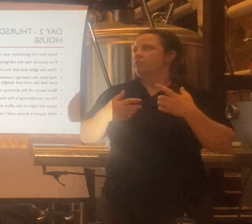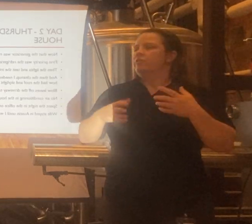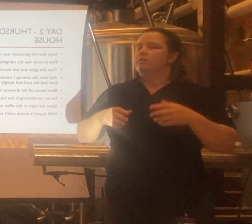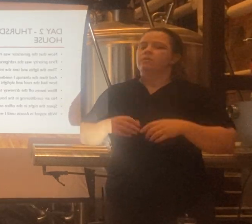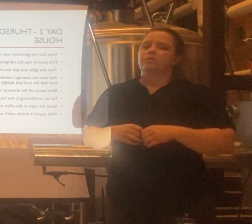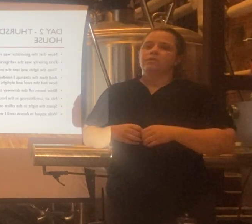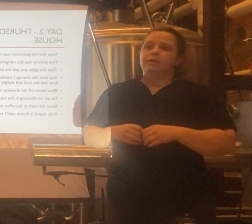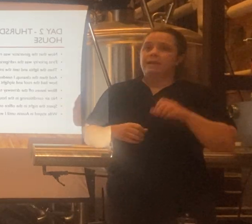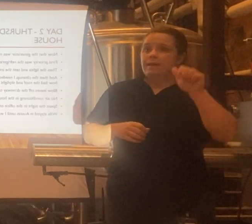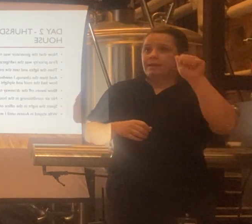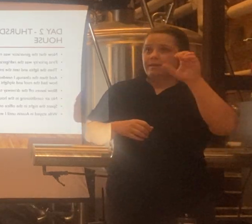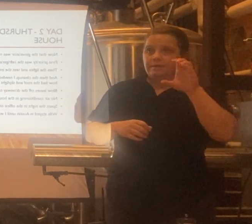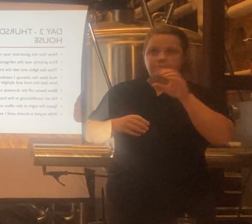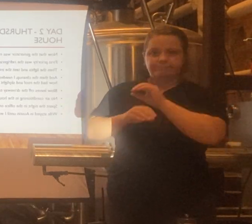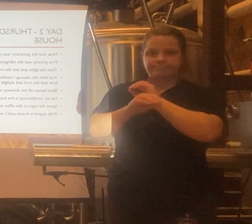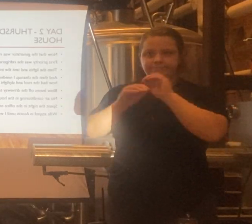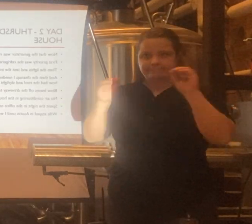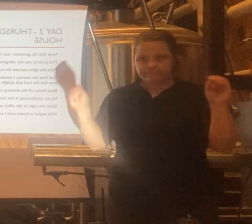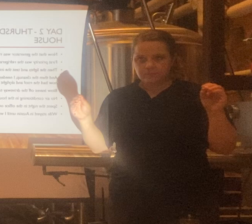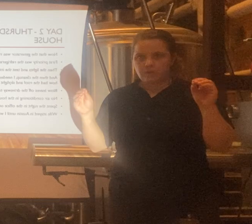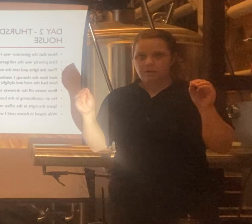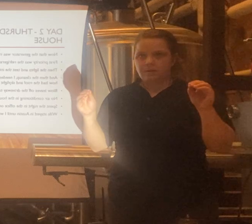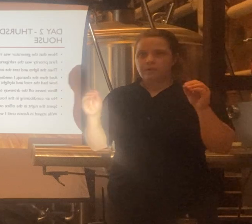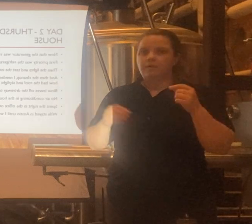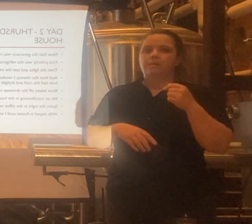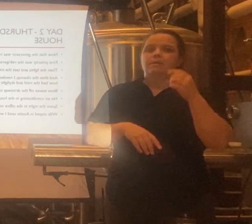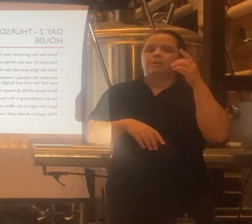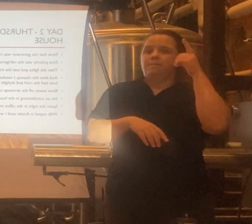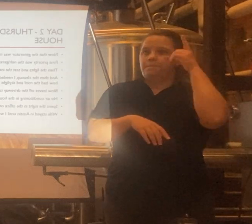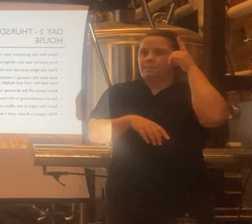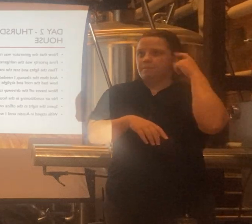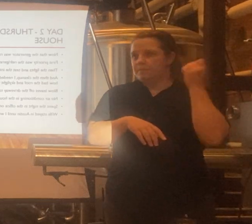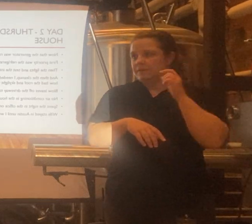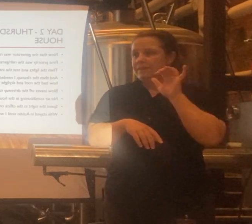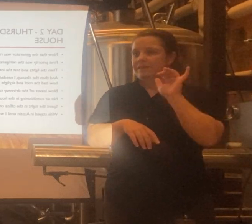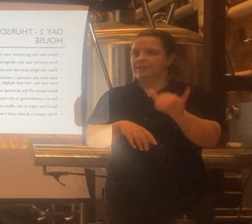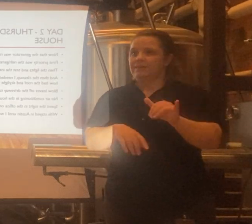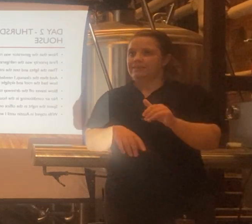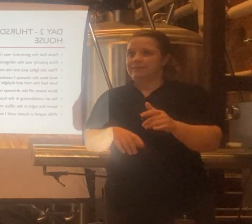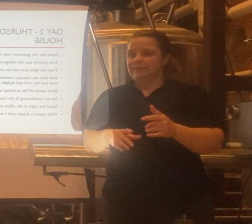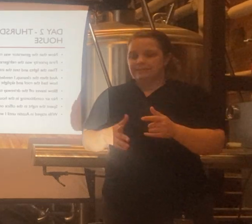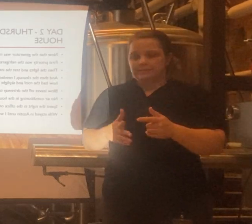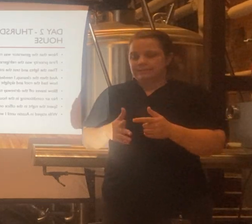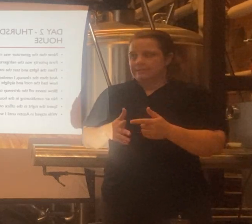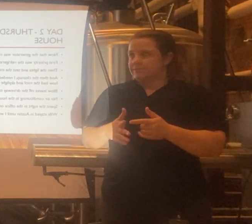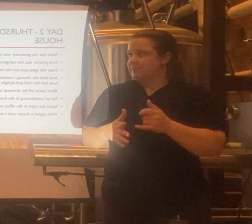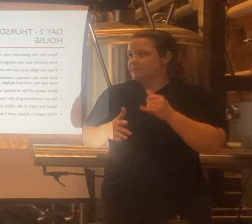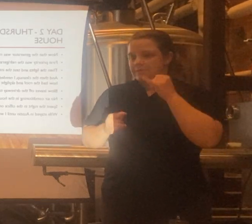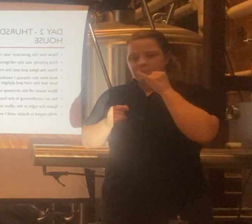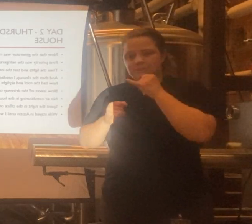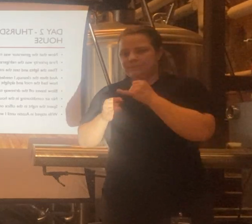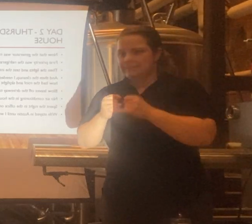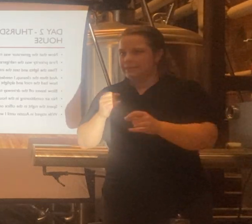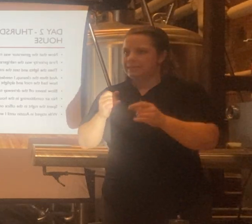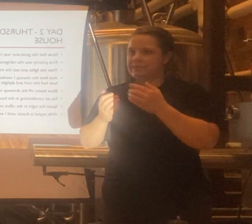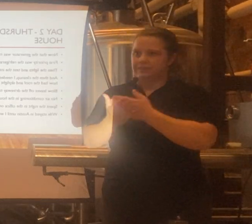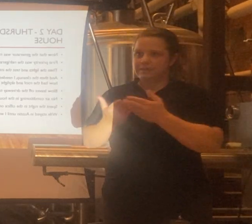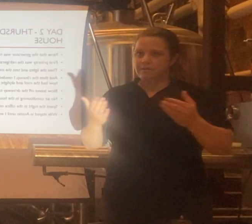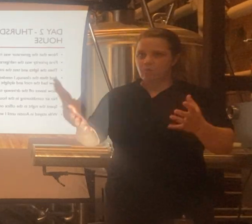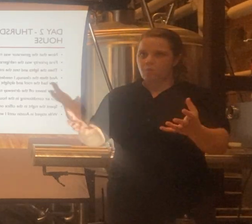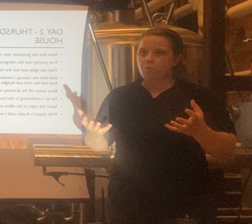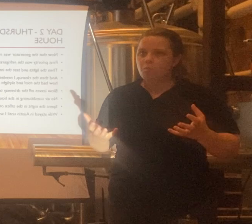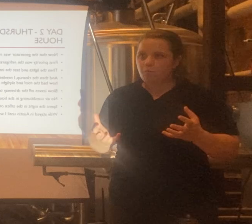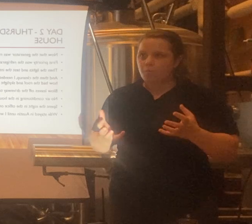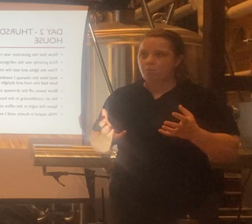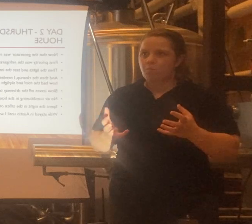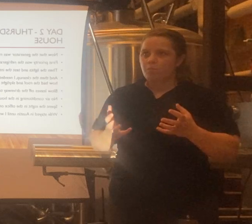house because that was the last thing I wanted to turn on. I bought this fancy soft starter. It should run, but that wasn't a priority Thursday